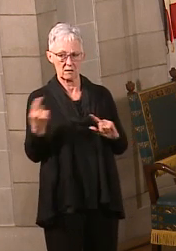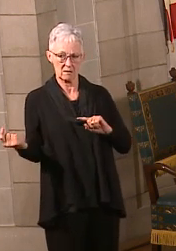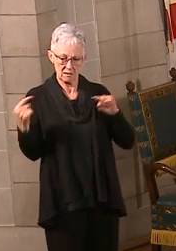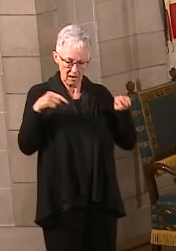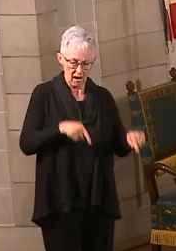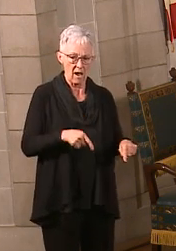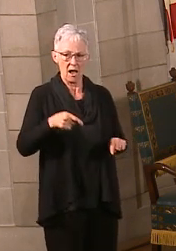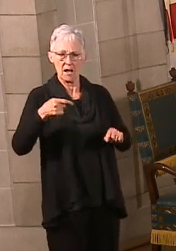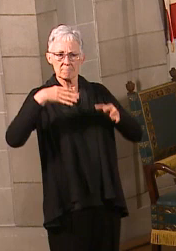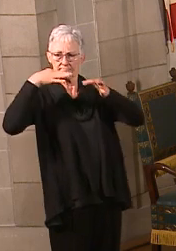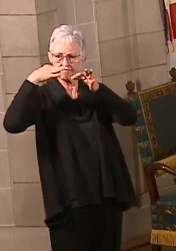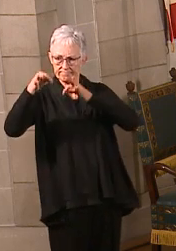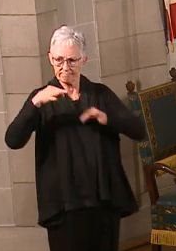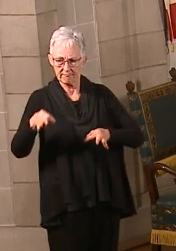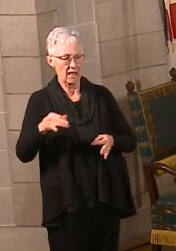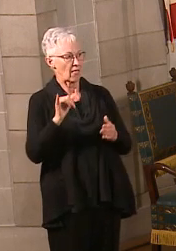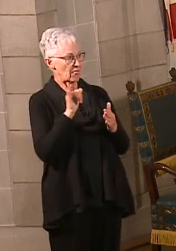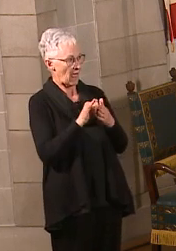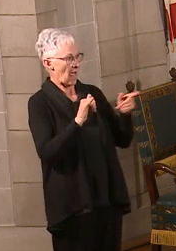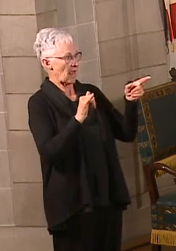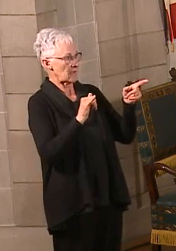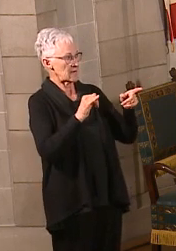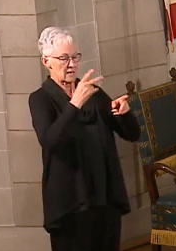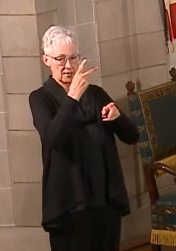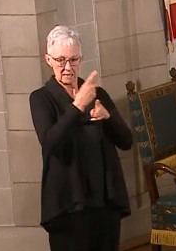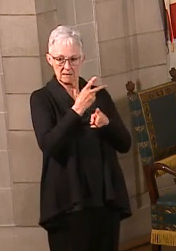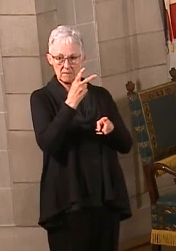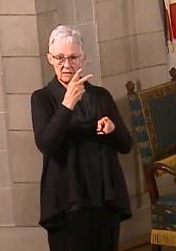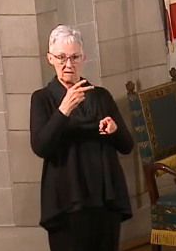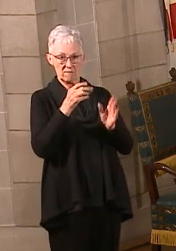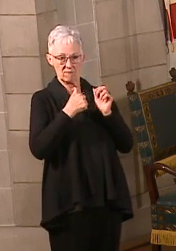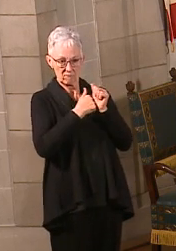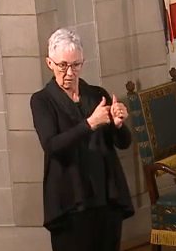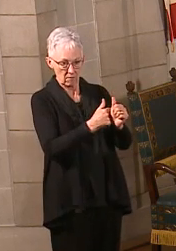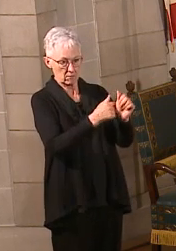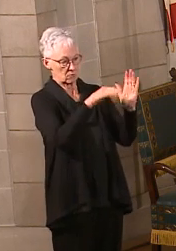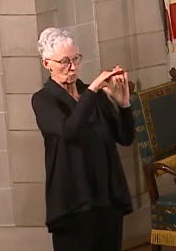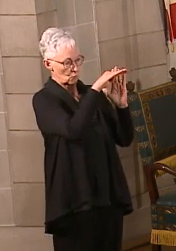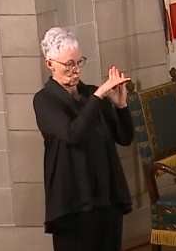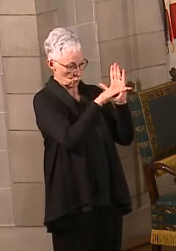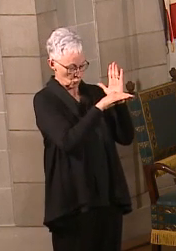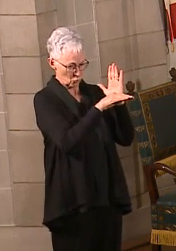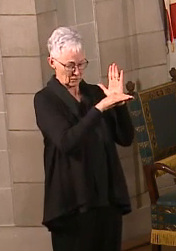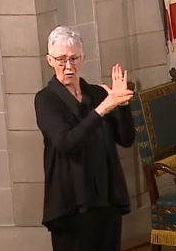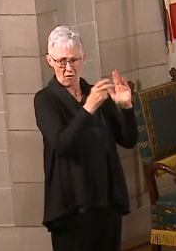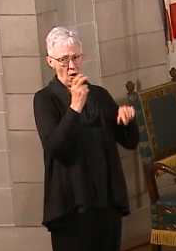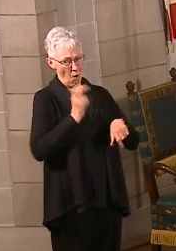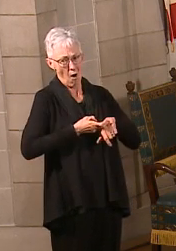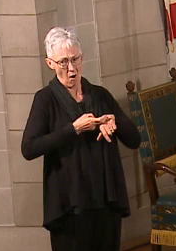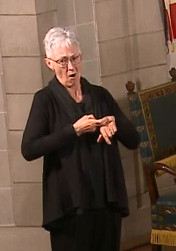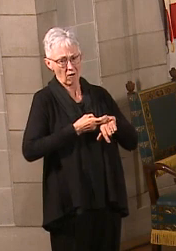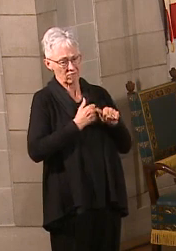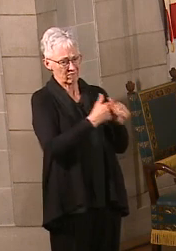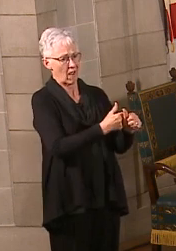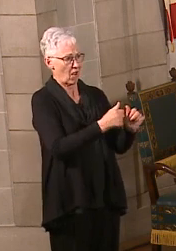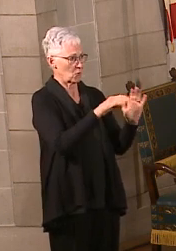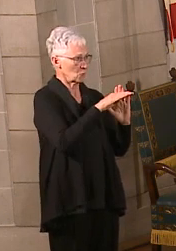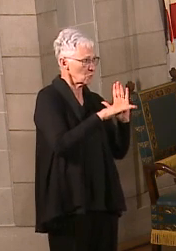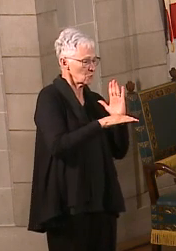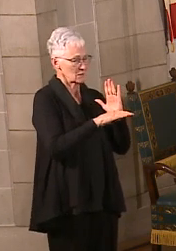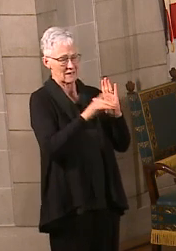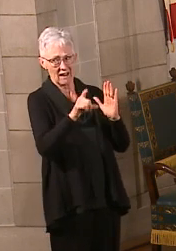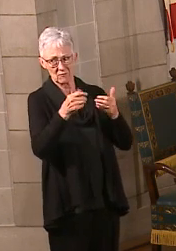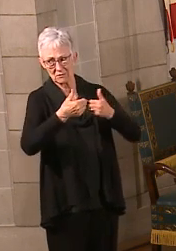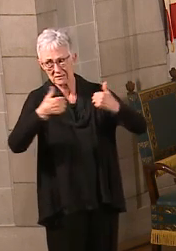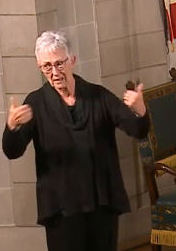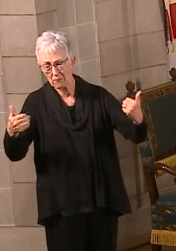is working. These social distancing measures, while difficult, challenging, and posing disruption to our